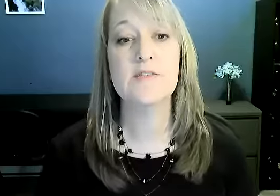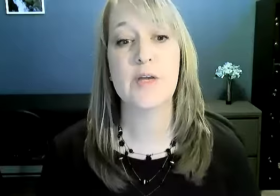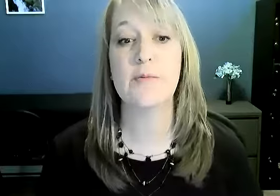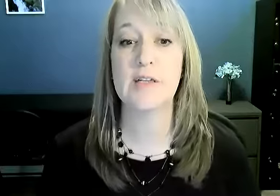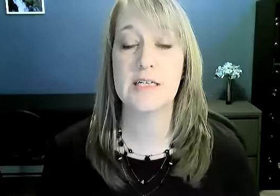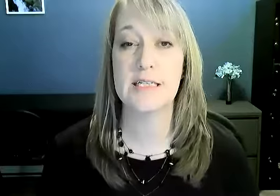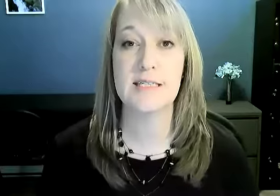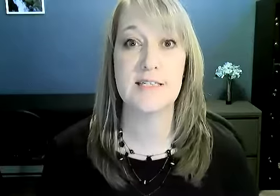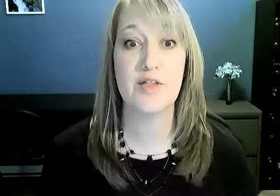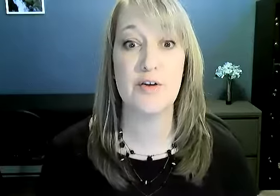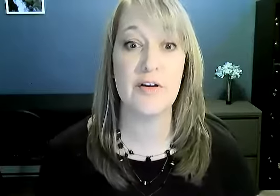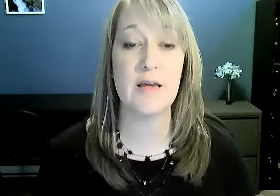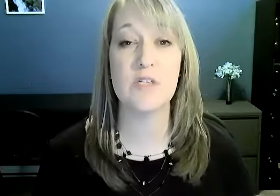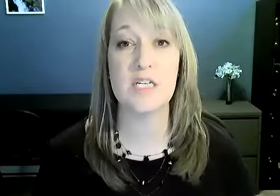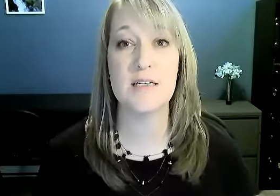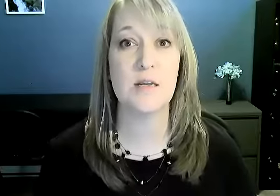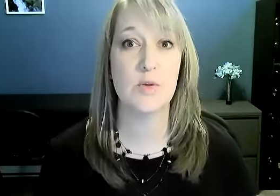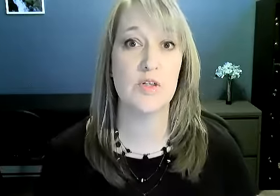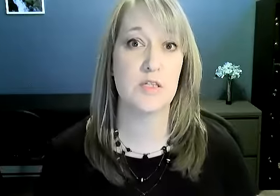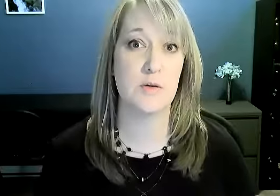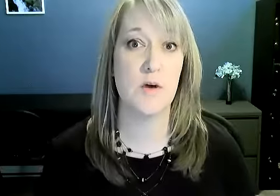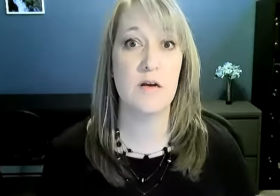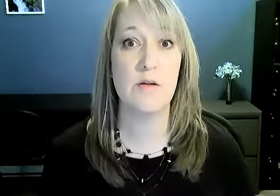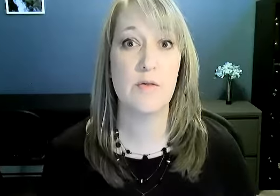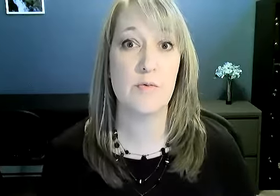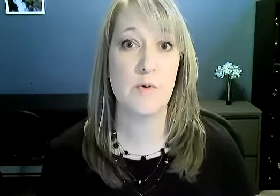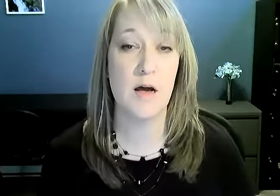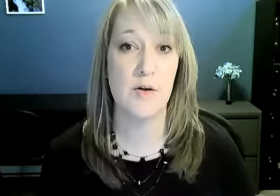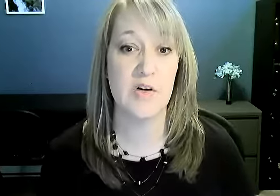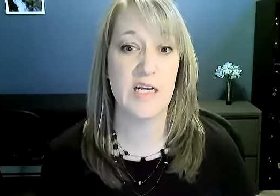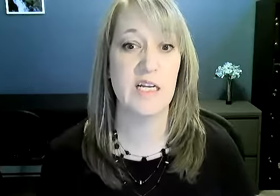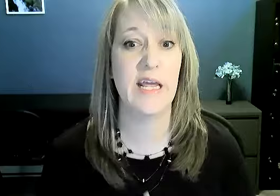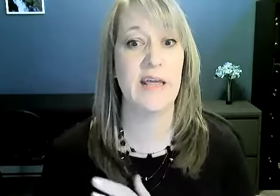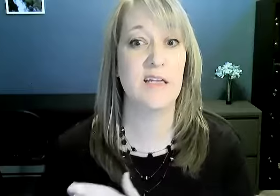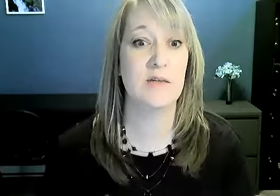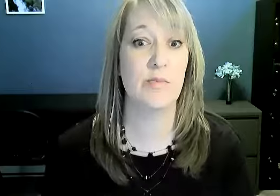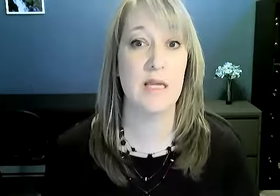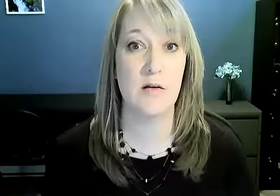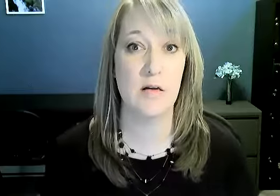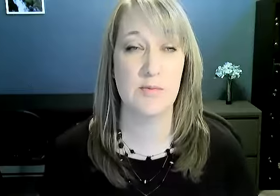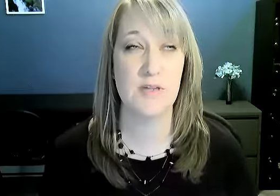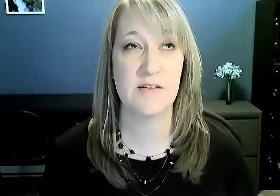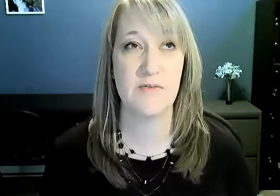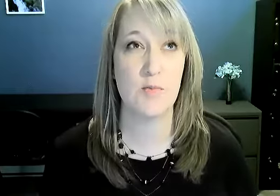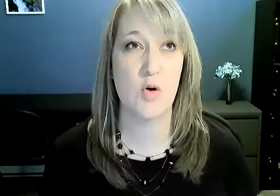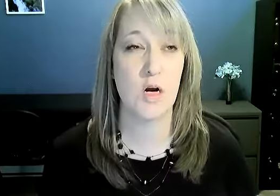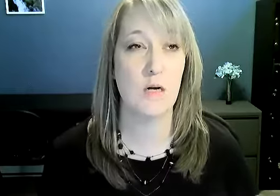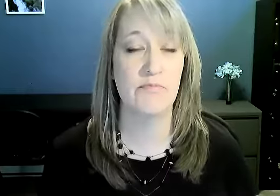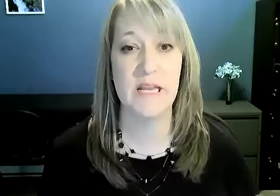Here's vocabulary list 30, which is numbers 31 through 100 and beyond, plus a few more